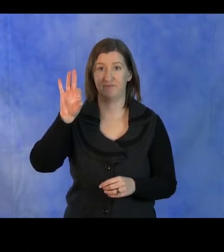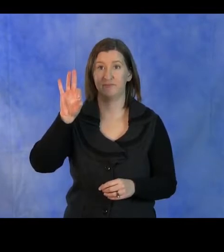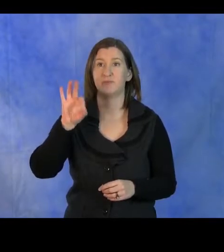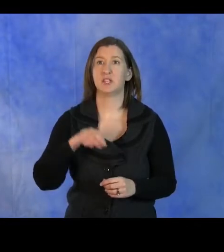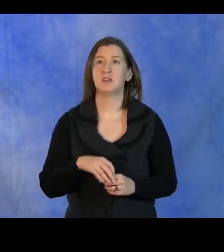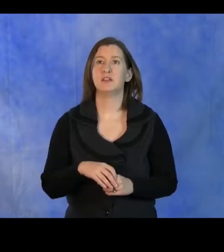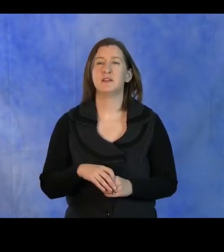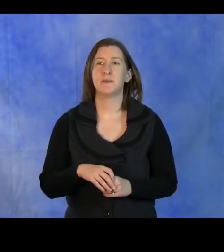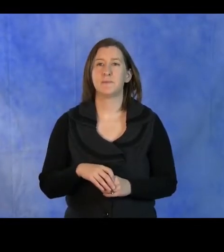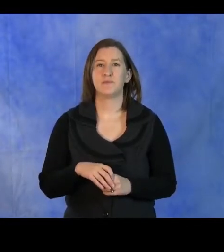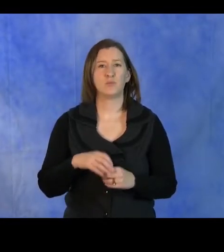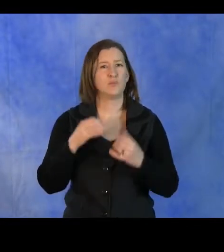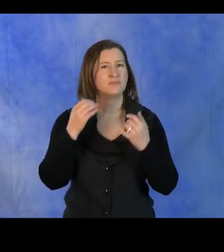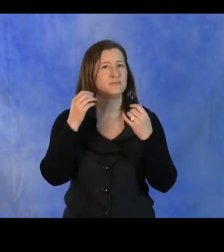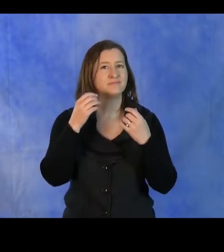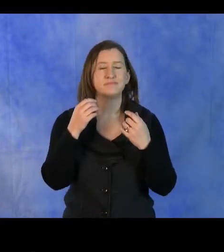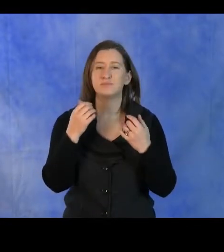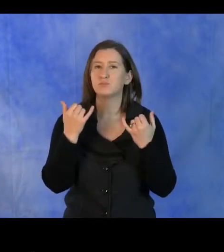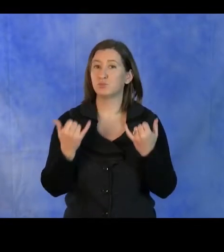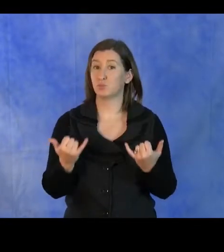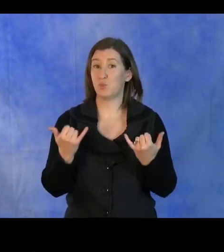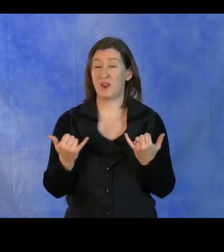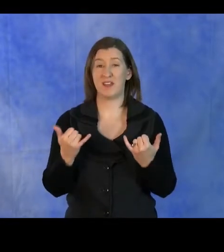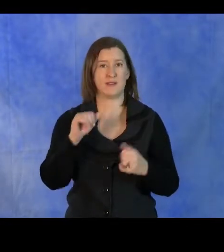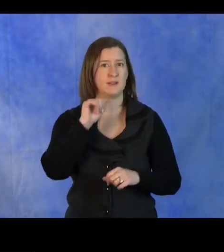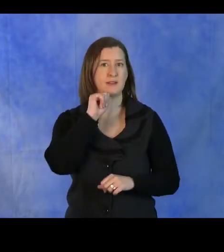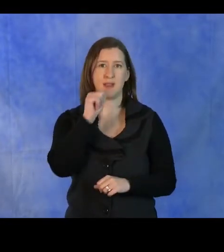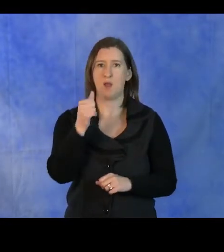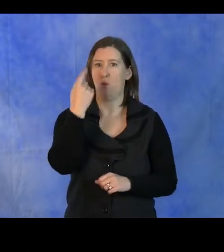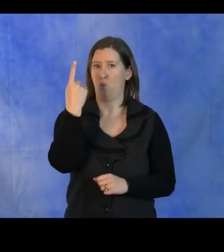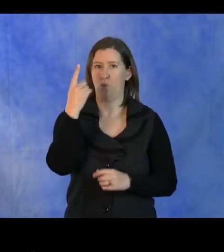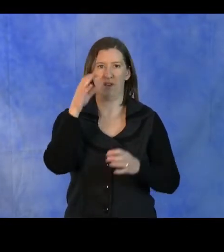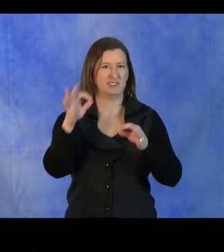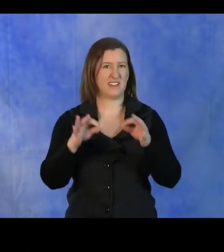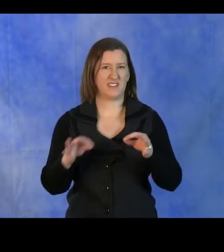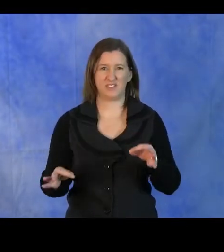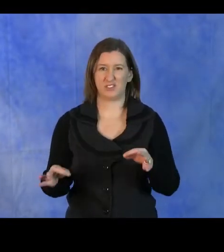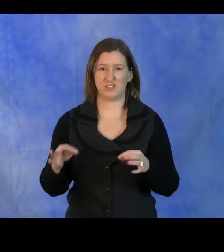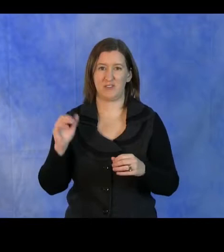Today we'll be talking about executive functioning.